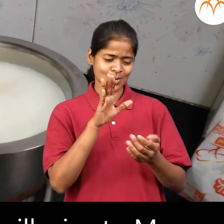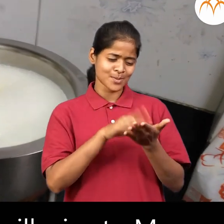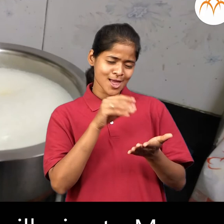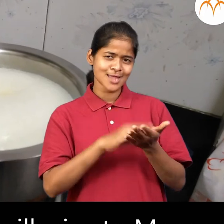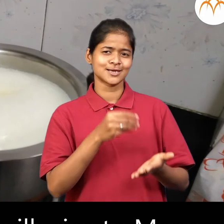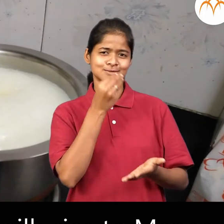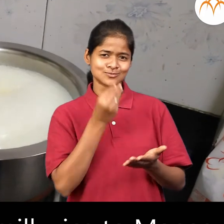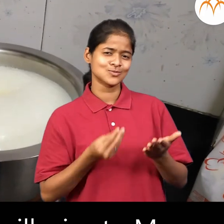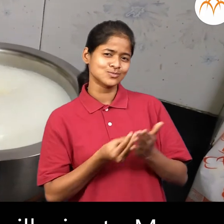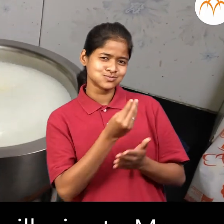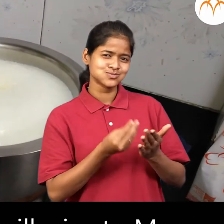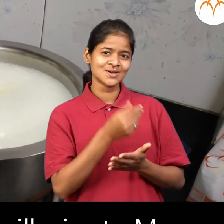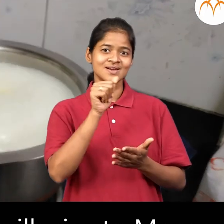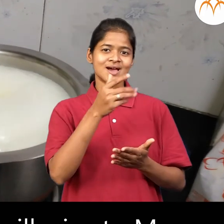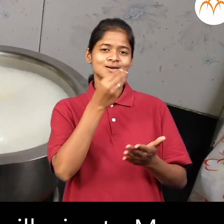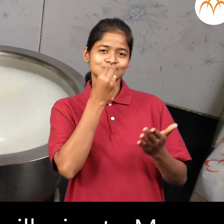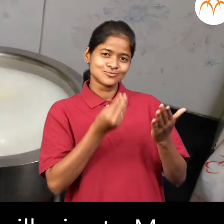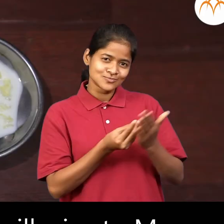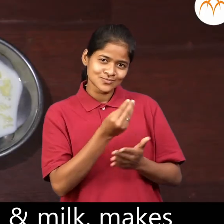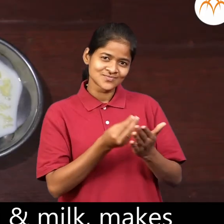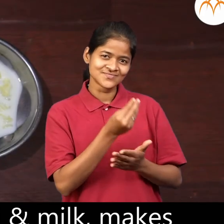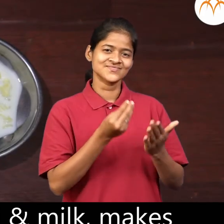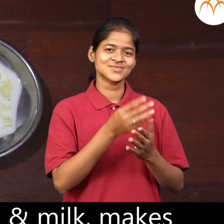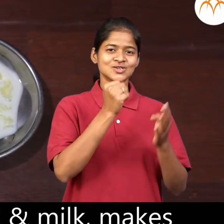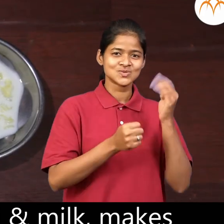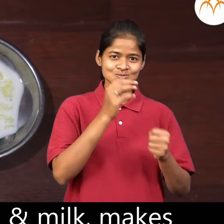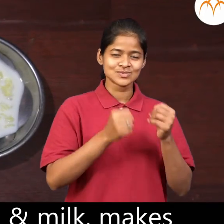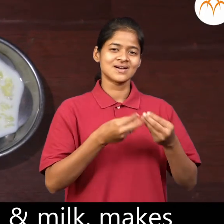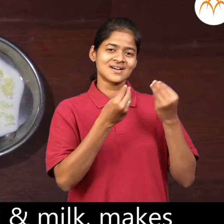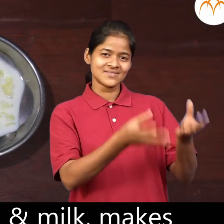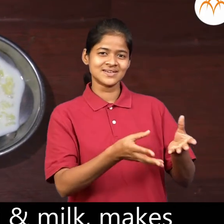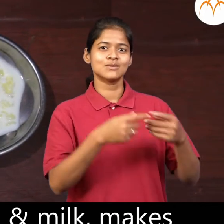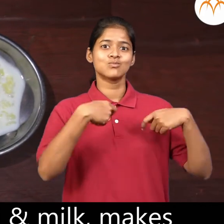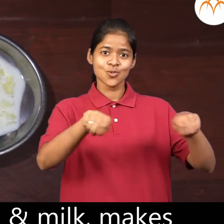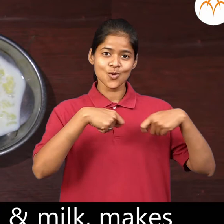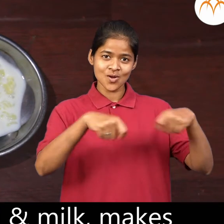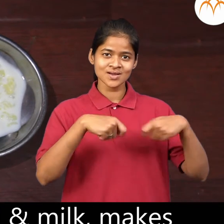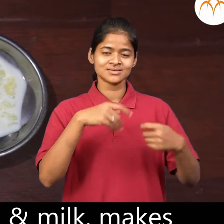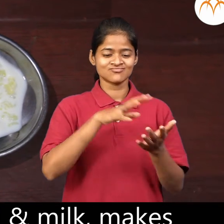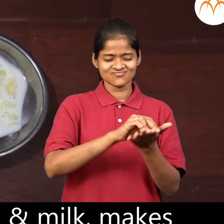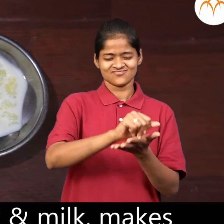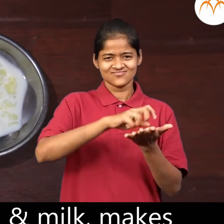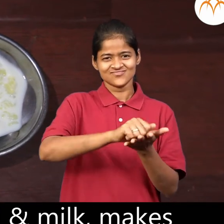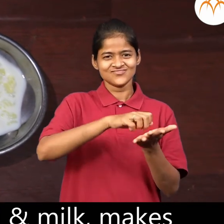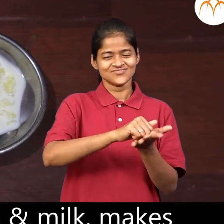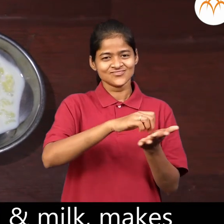and milk rice to Mani. She mixes chapati and milk, makes it soft and